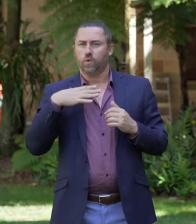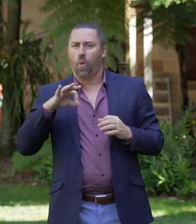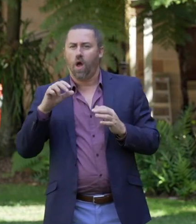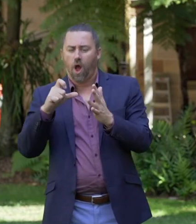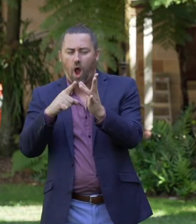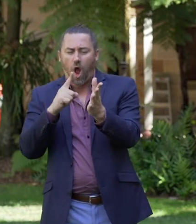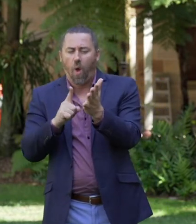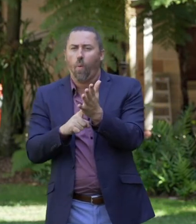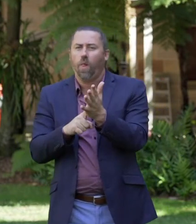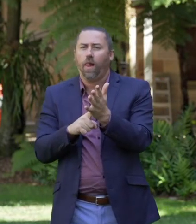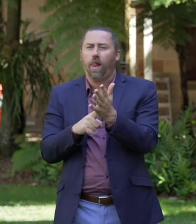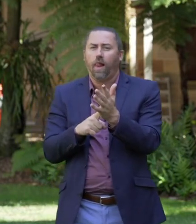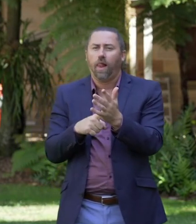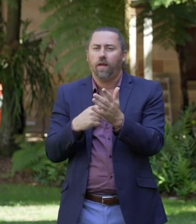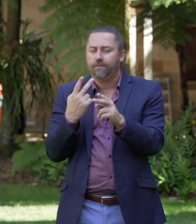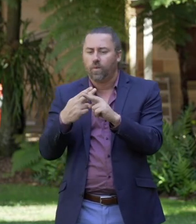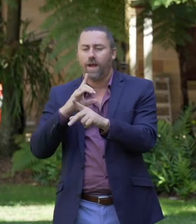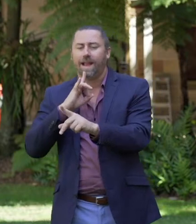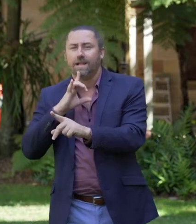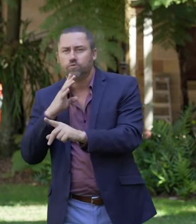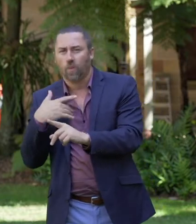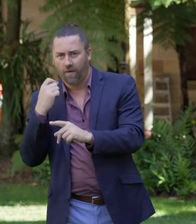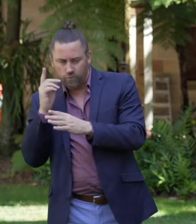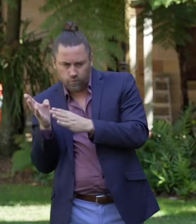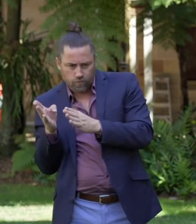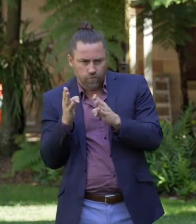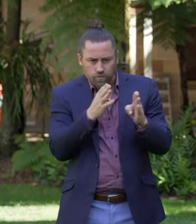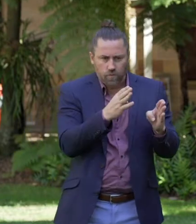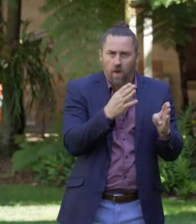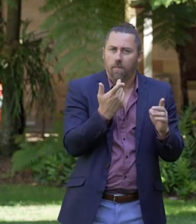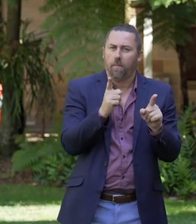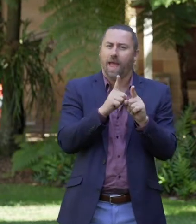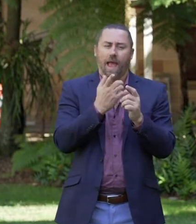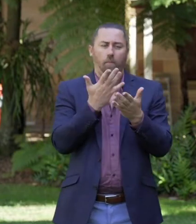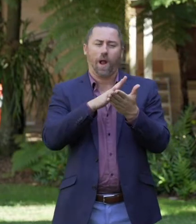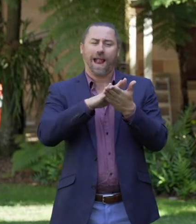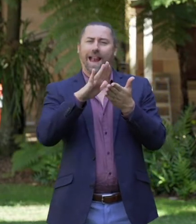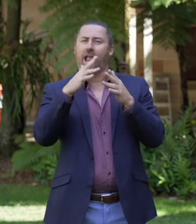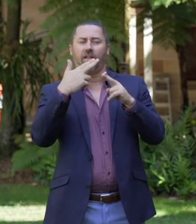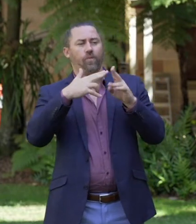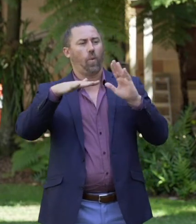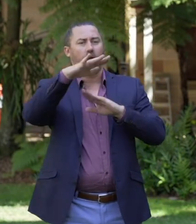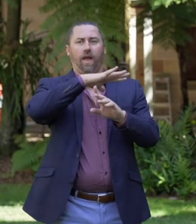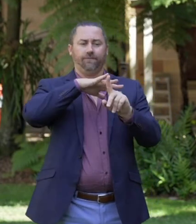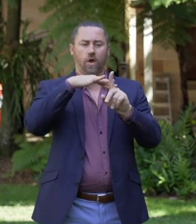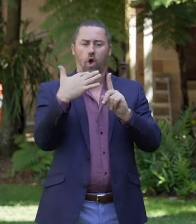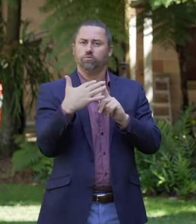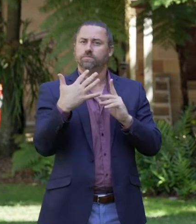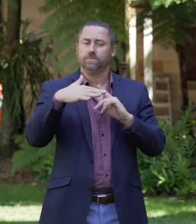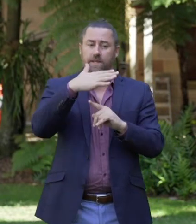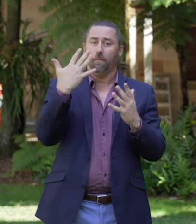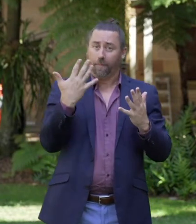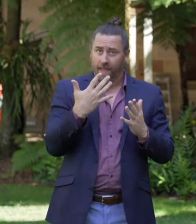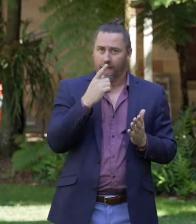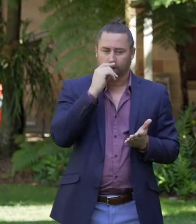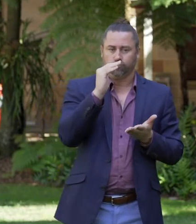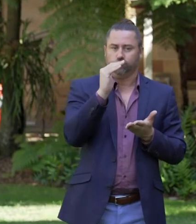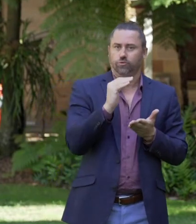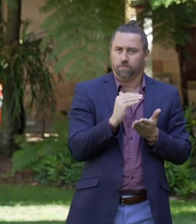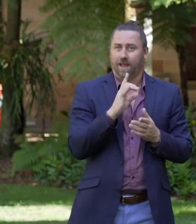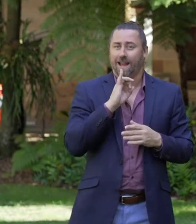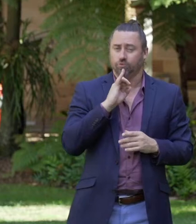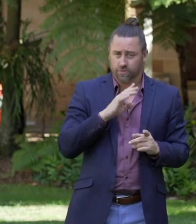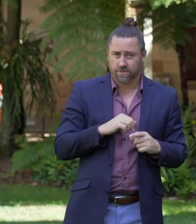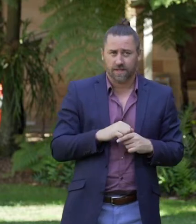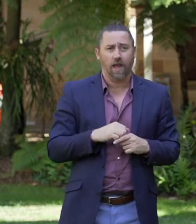Queensland, including cheaper electricity. But we're also determined to put downward pressure on